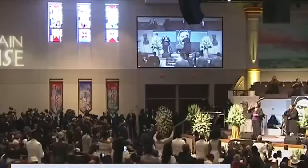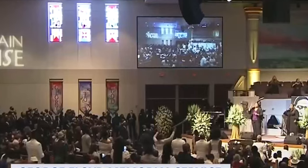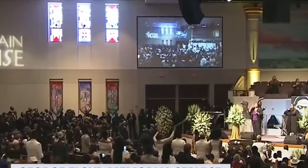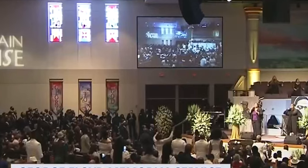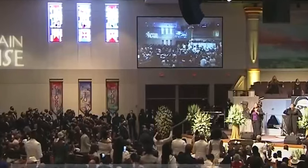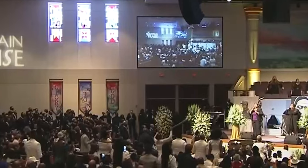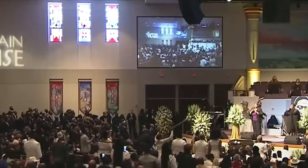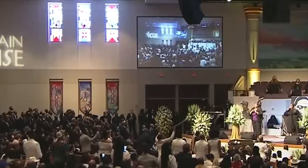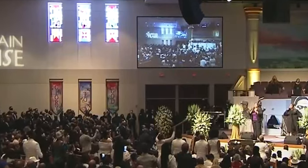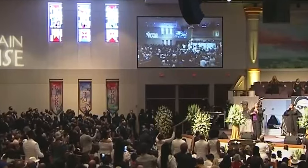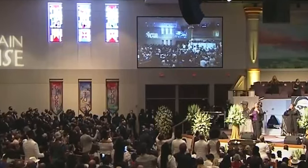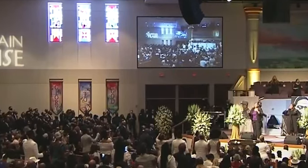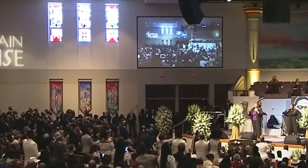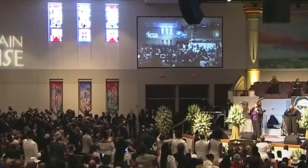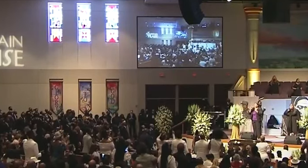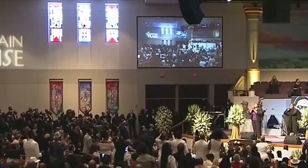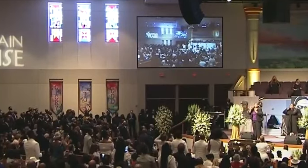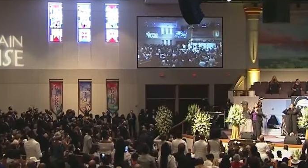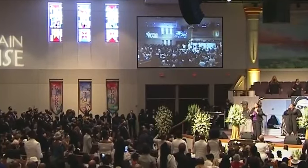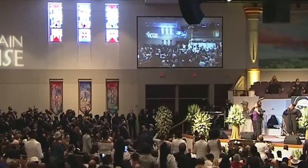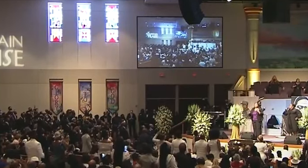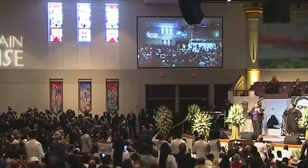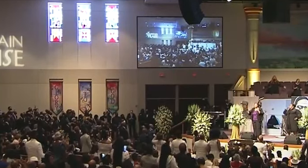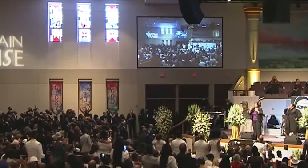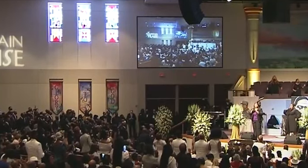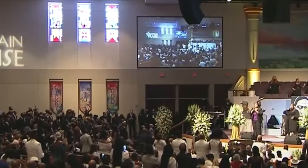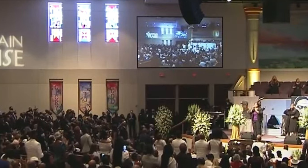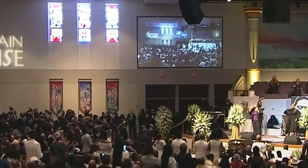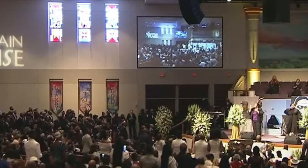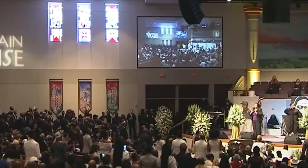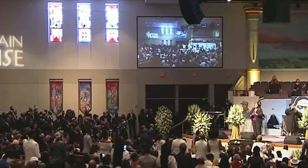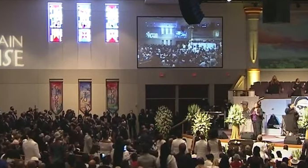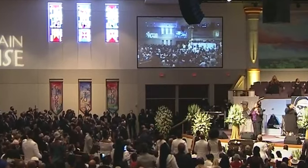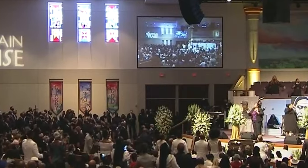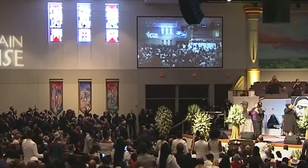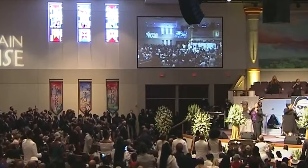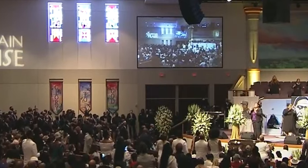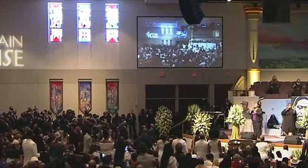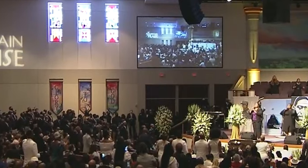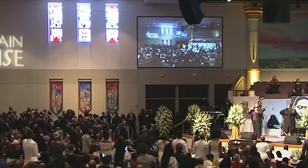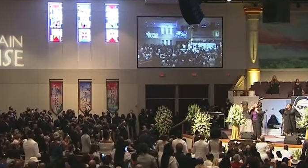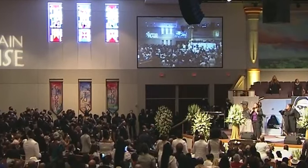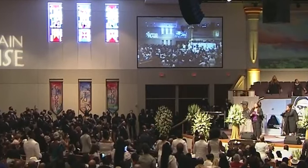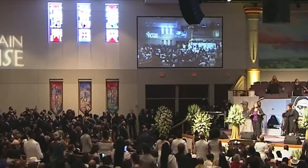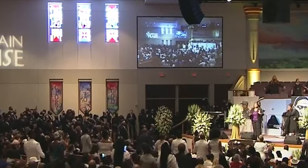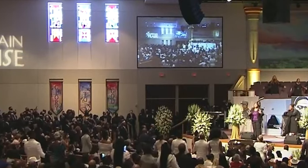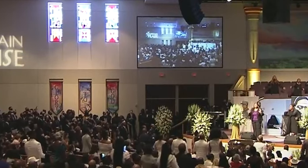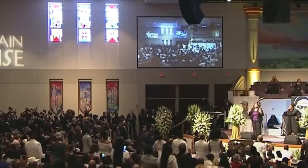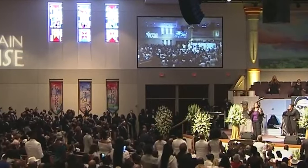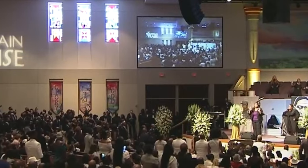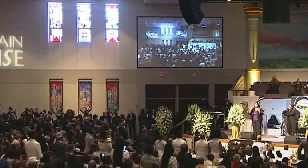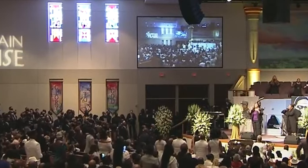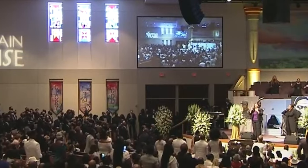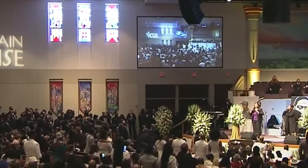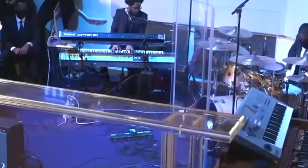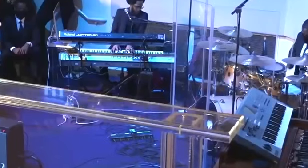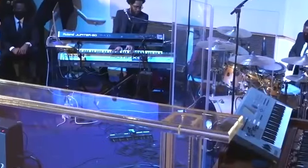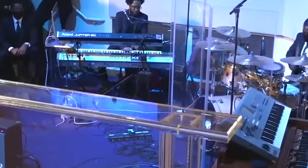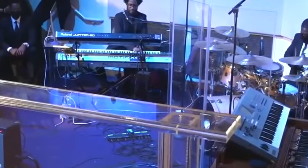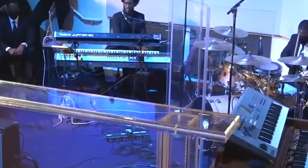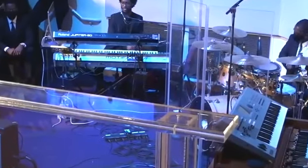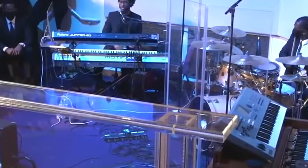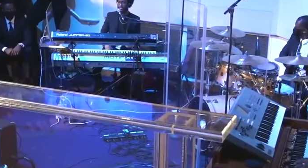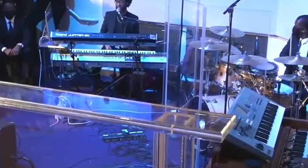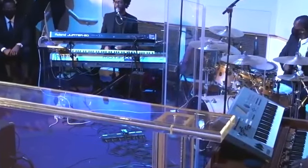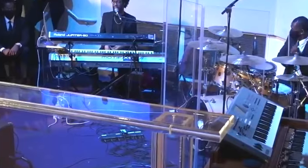In the name Jesus, Jesus. Jesus. Jesus. The